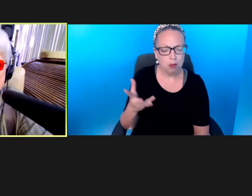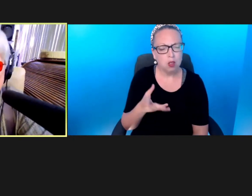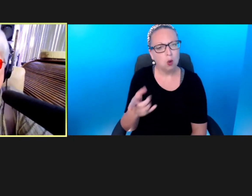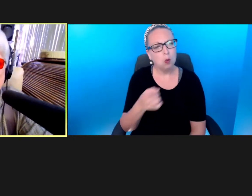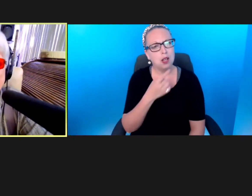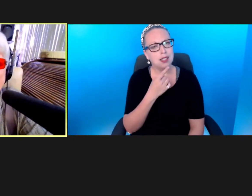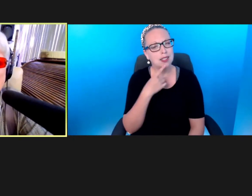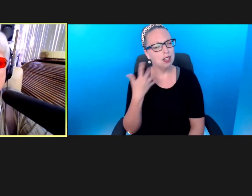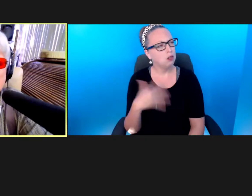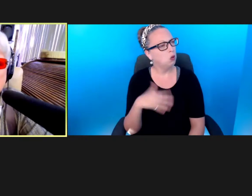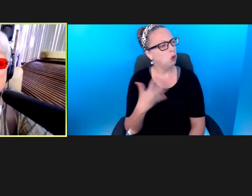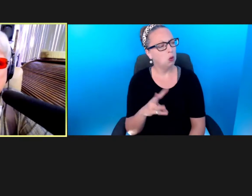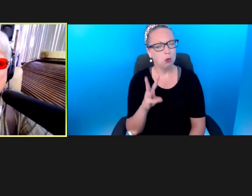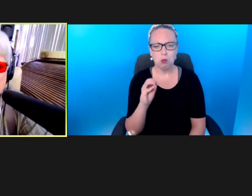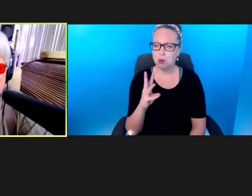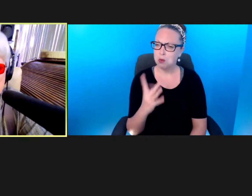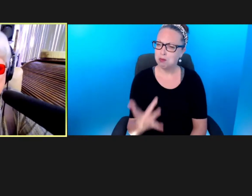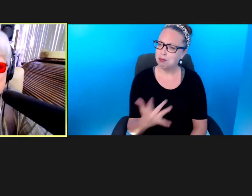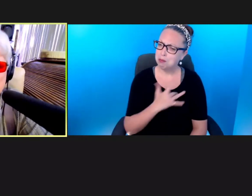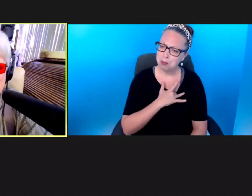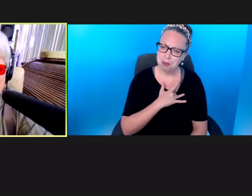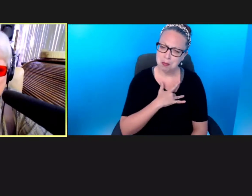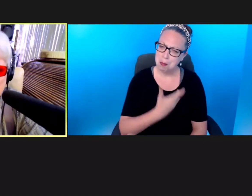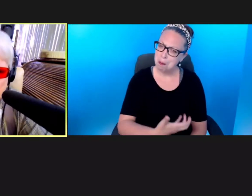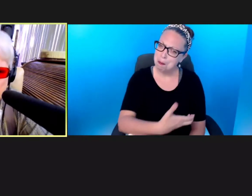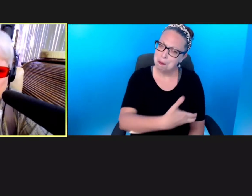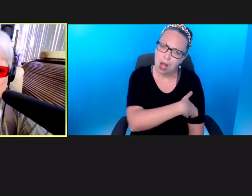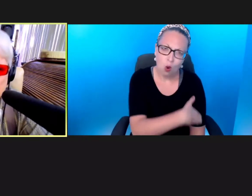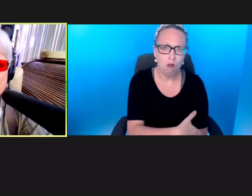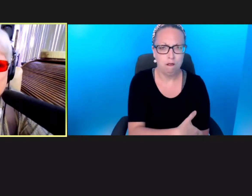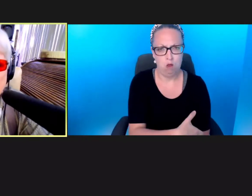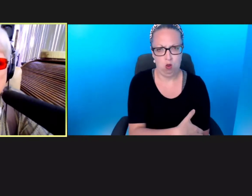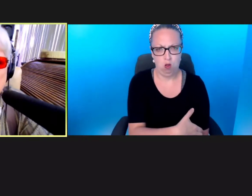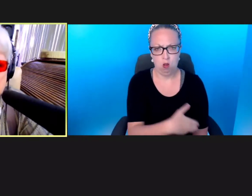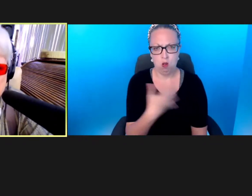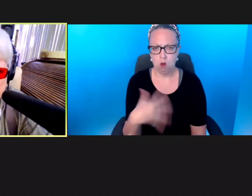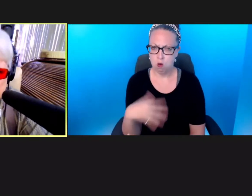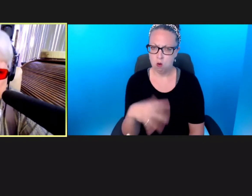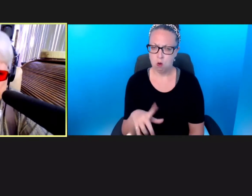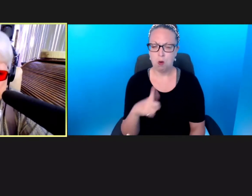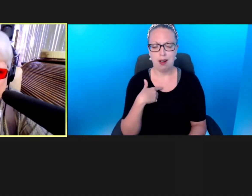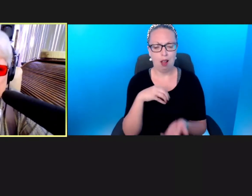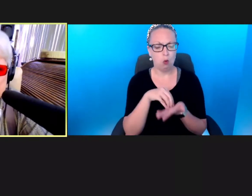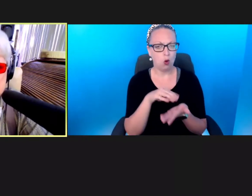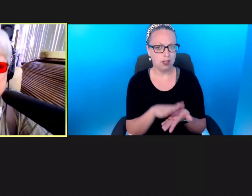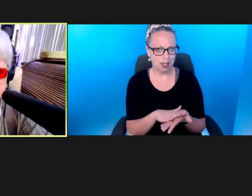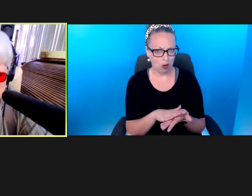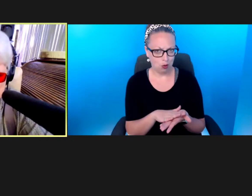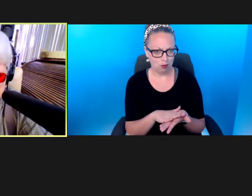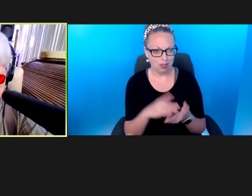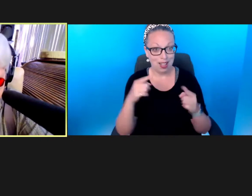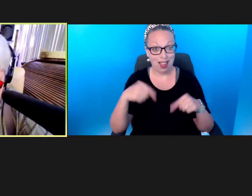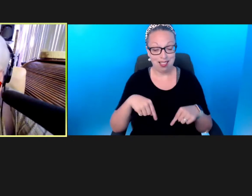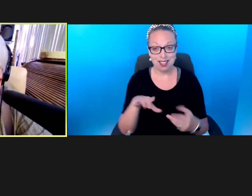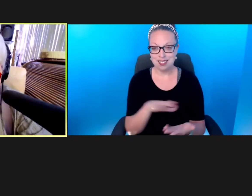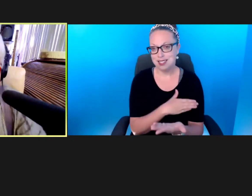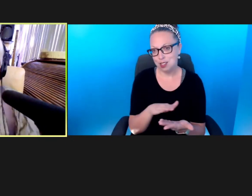was so powerful, potent, and poetic. I wrote it down, and this is the